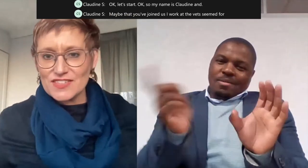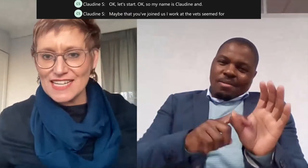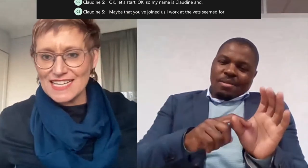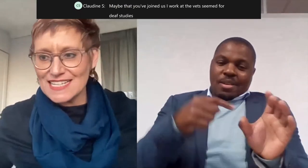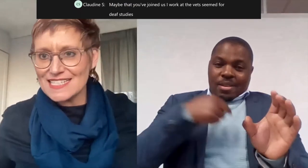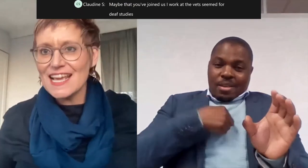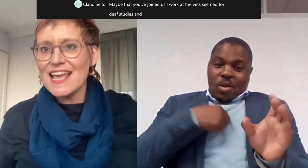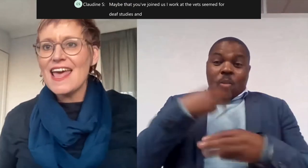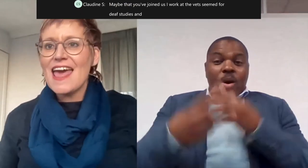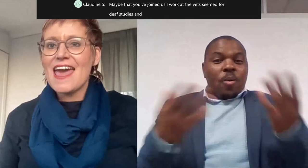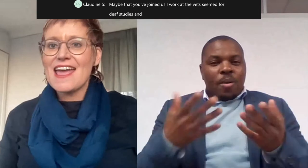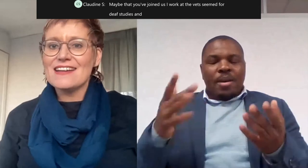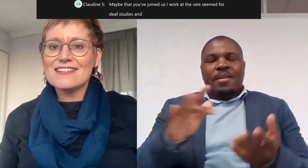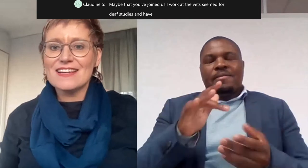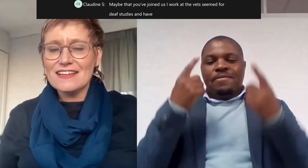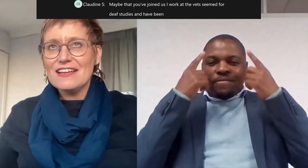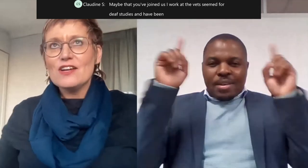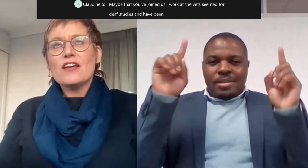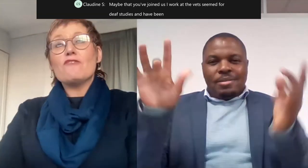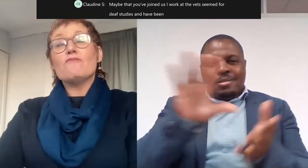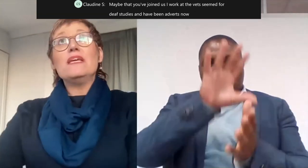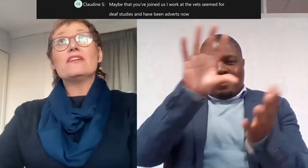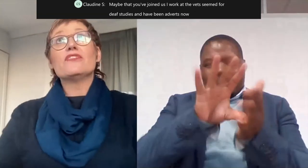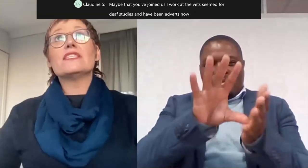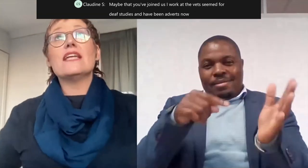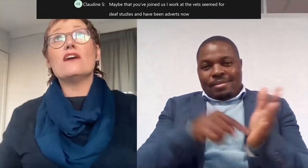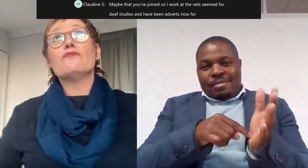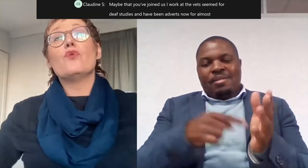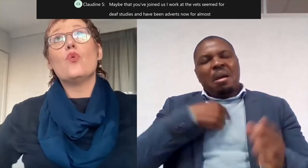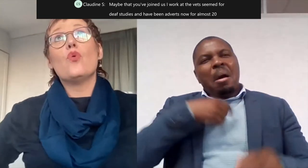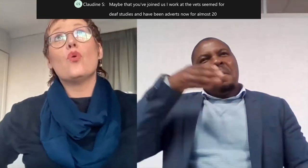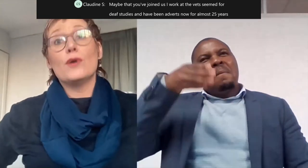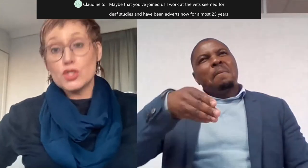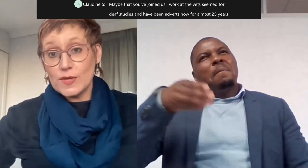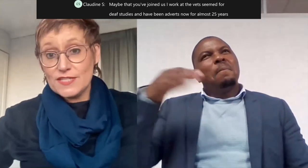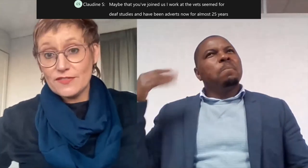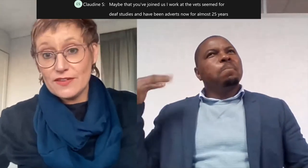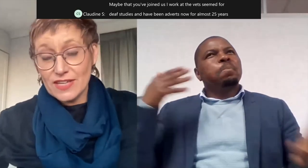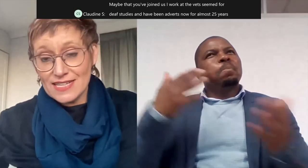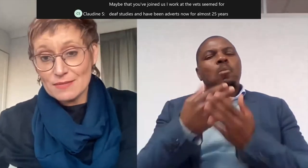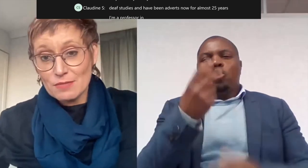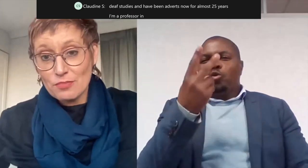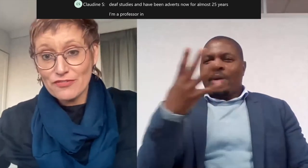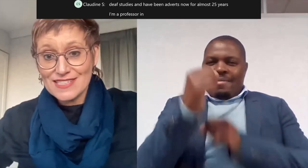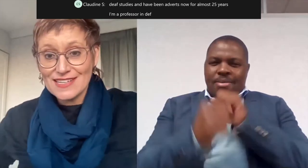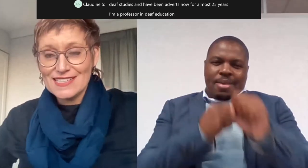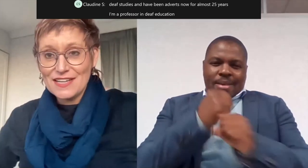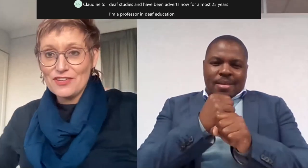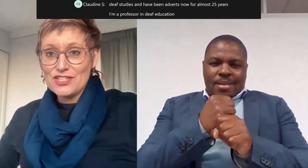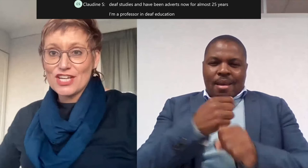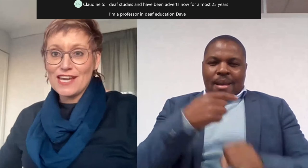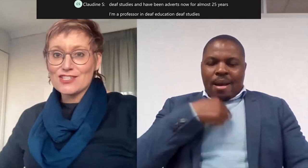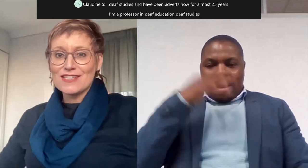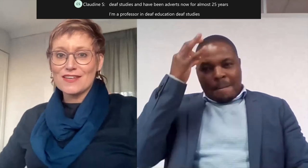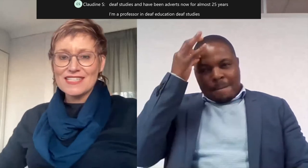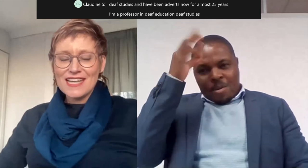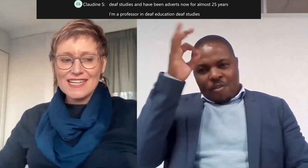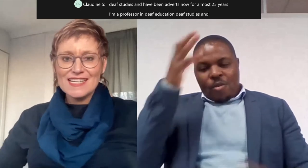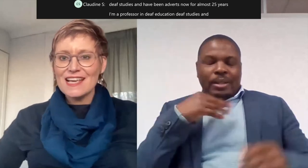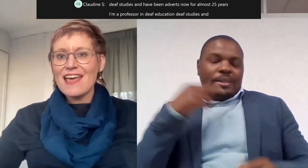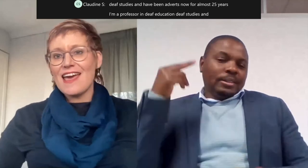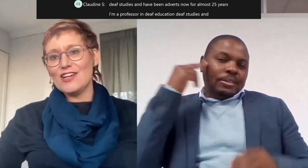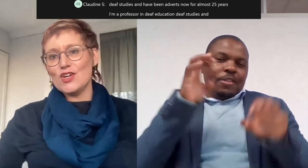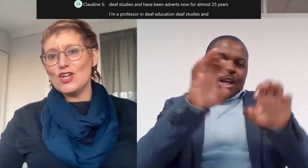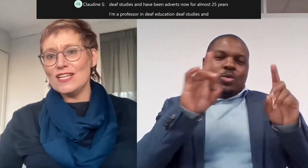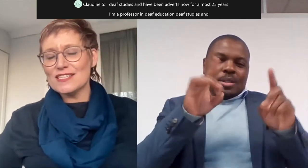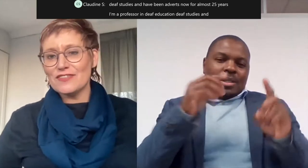Centre for Deaf Studies and have been at WITS now for almost 25 years. I'm a professor in Deaf Education, Deaf